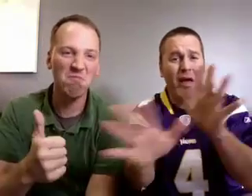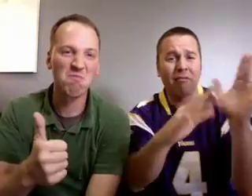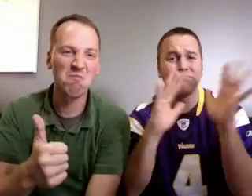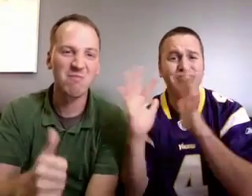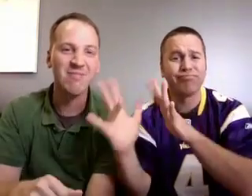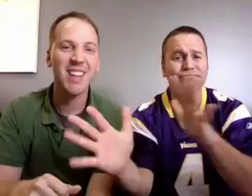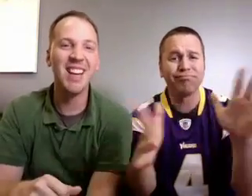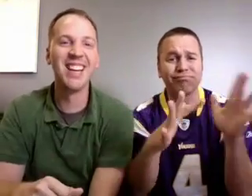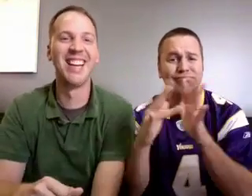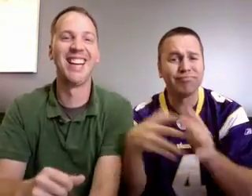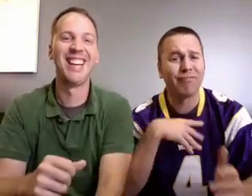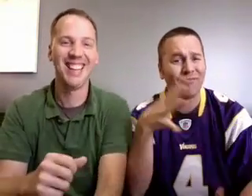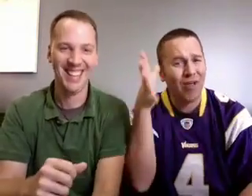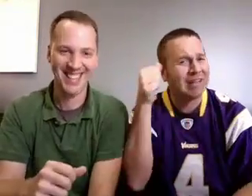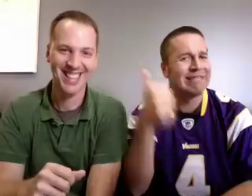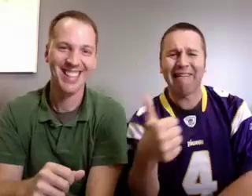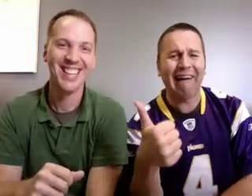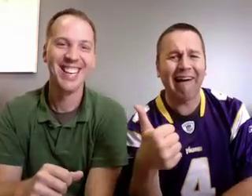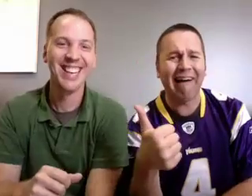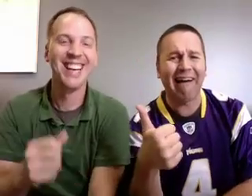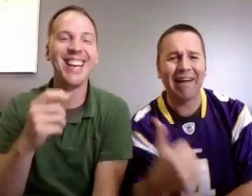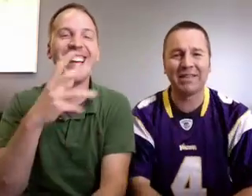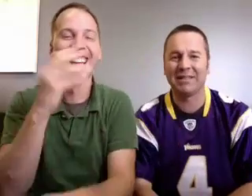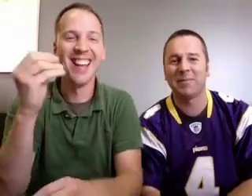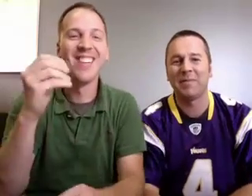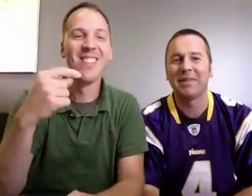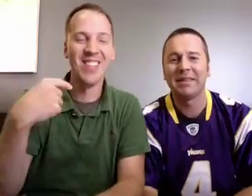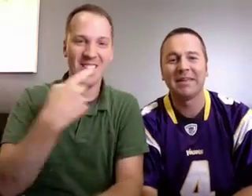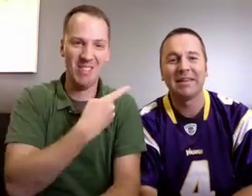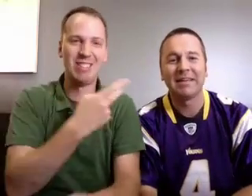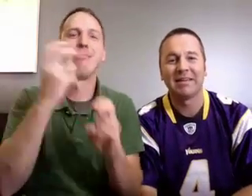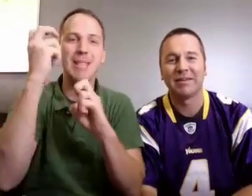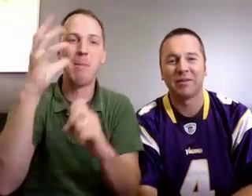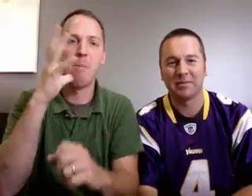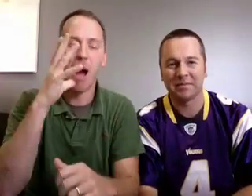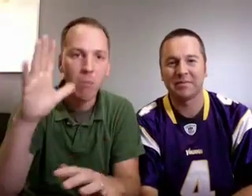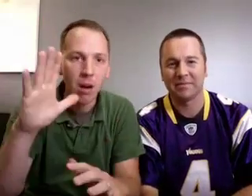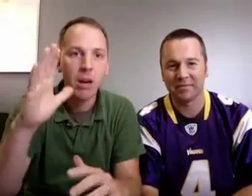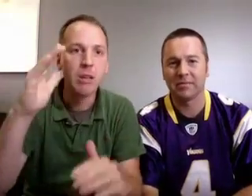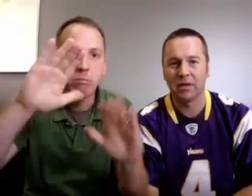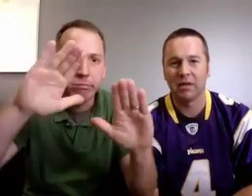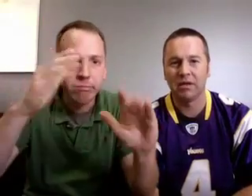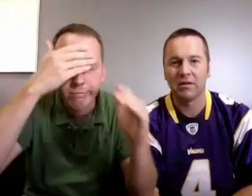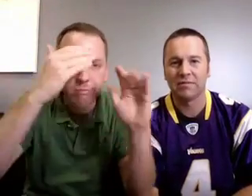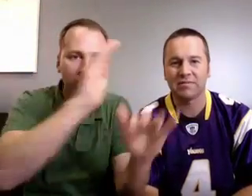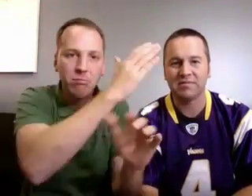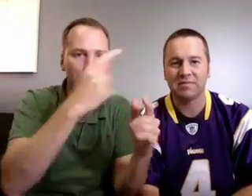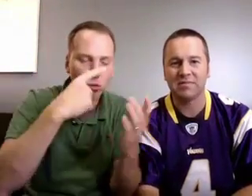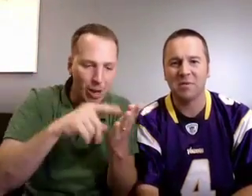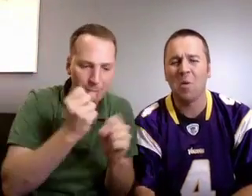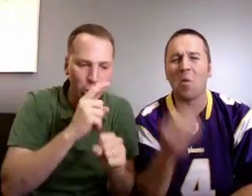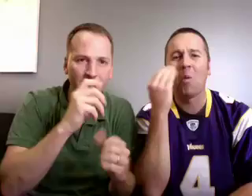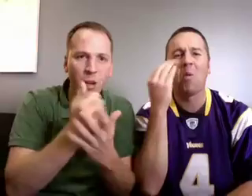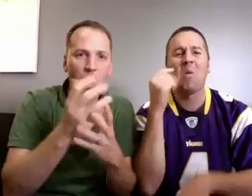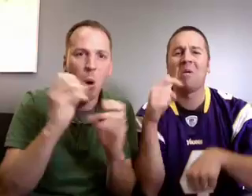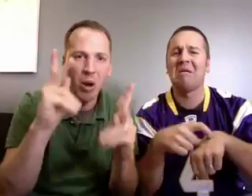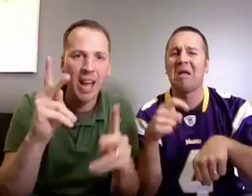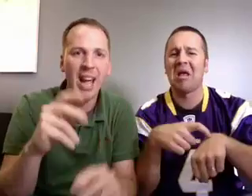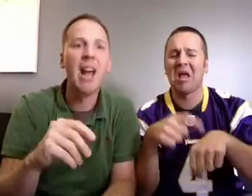and huge props to my dad. I love you, man. He's the man. All right, now the two of us, we were sick, and Mom came over and she checked our temperatures, make sure